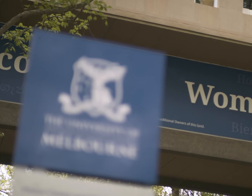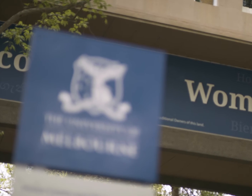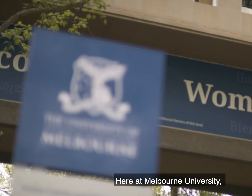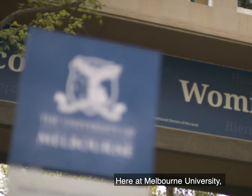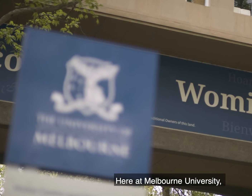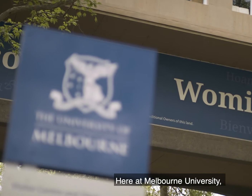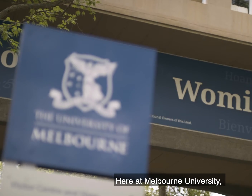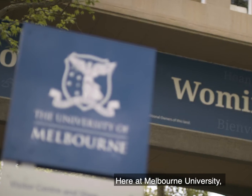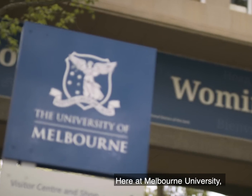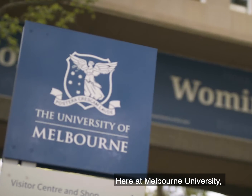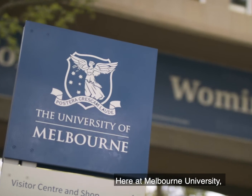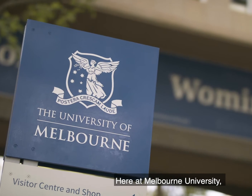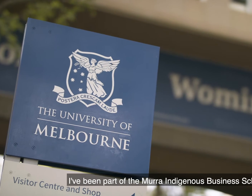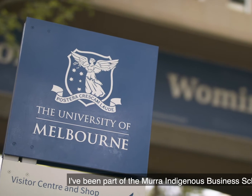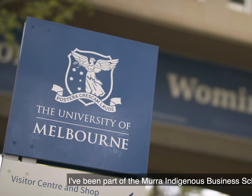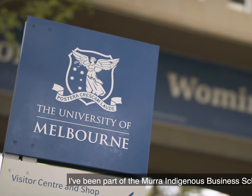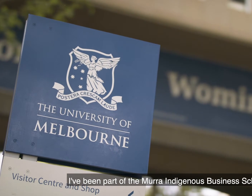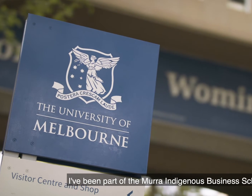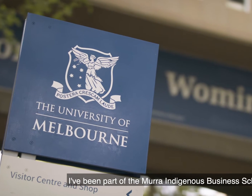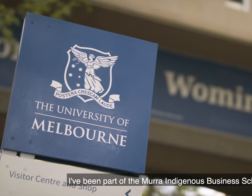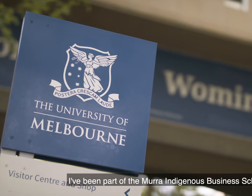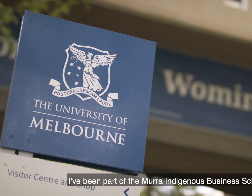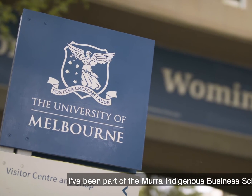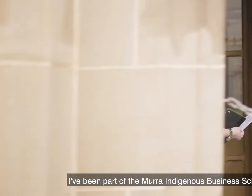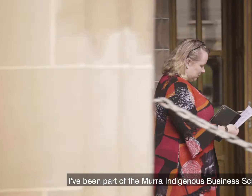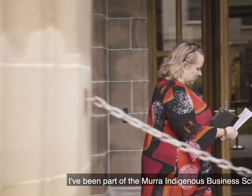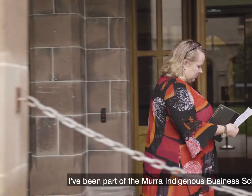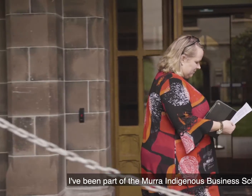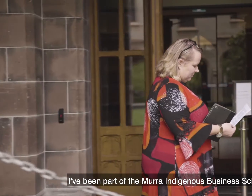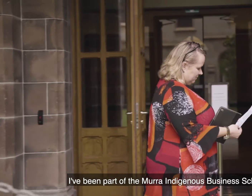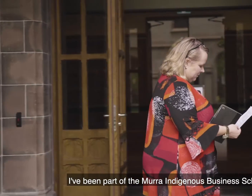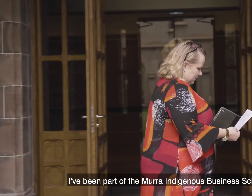Here at Melbourne University, I've been part of the Murrah Indigenous Business School.